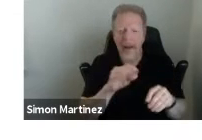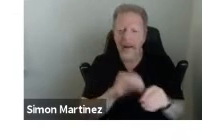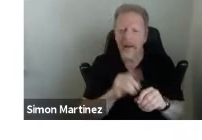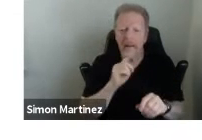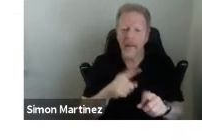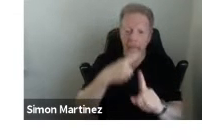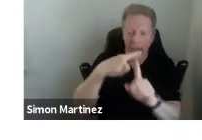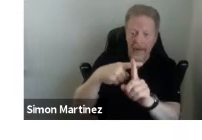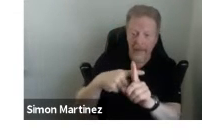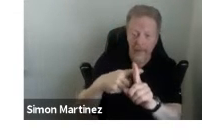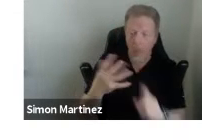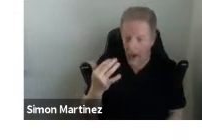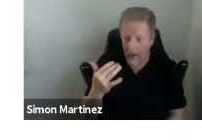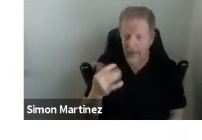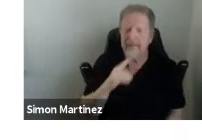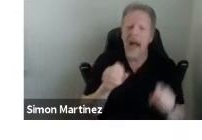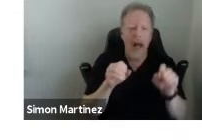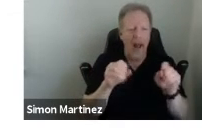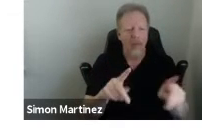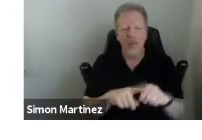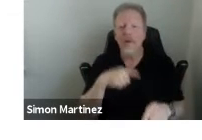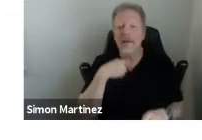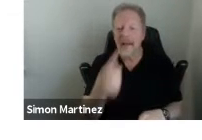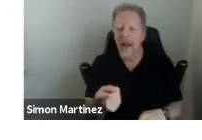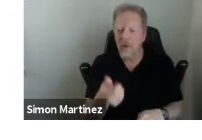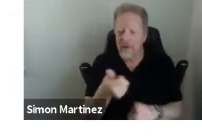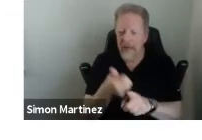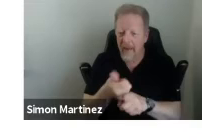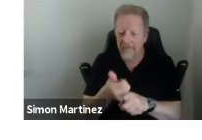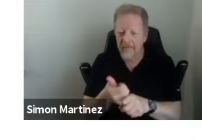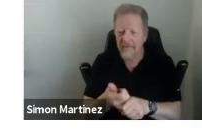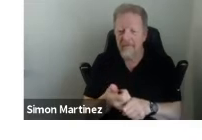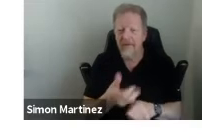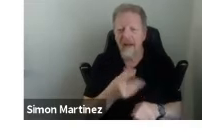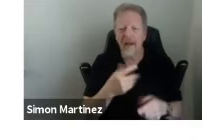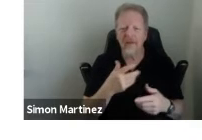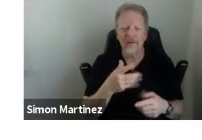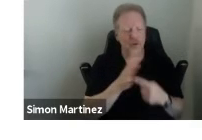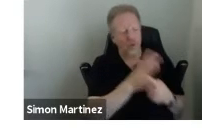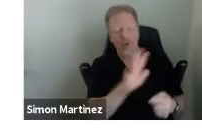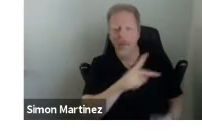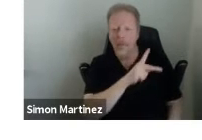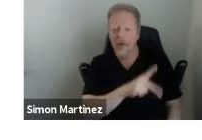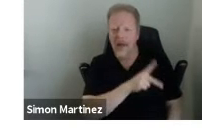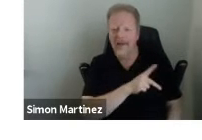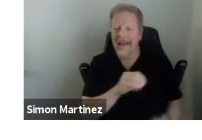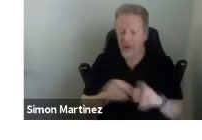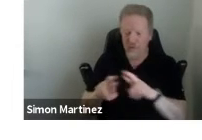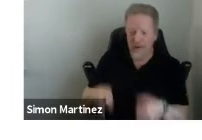light. And it's an opportunity to sell yourself and to show your personality. You can't do that in your